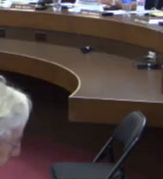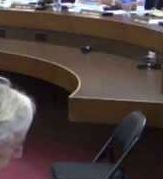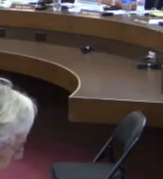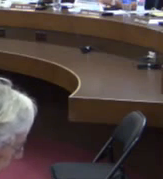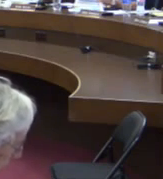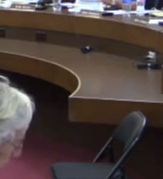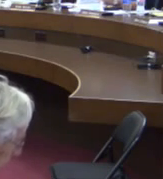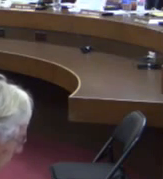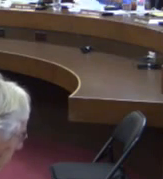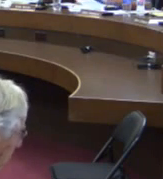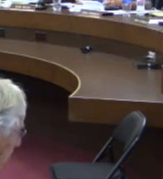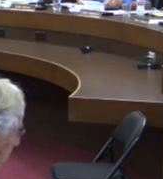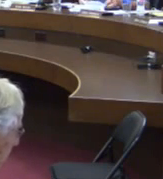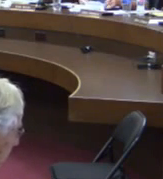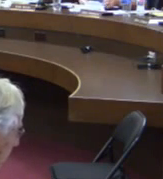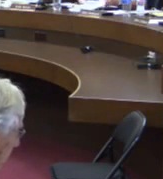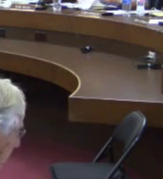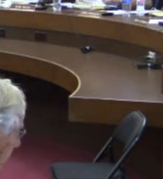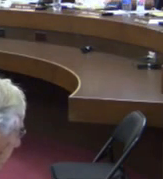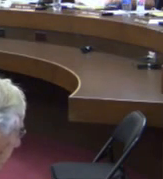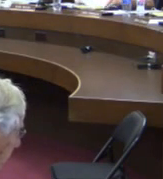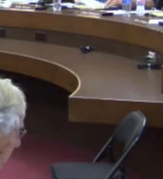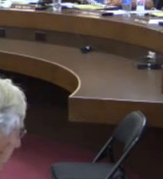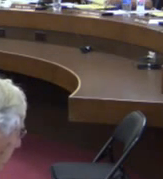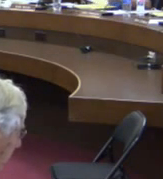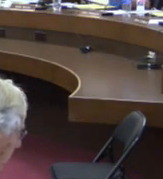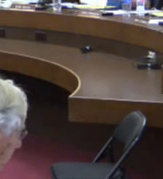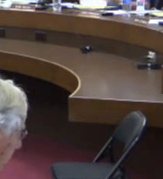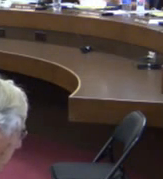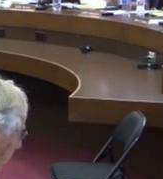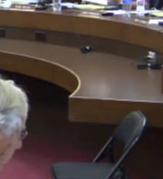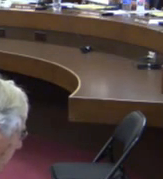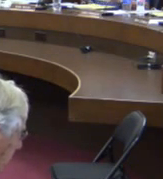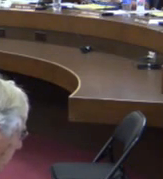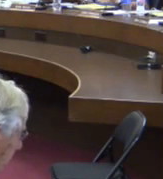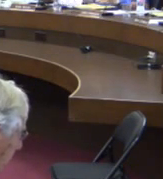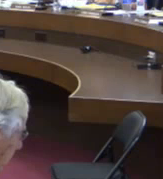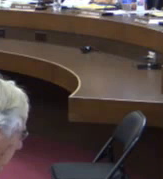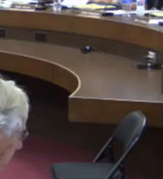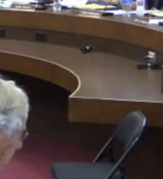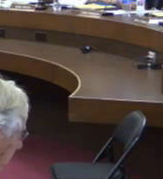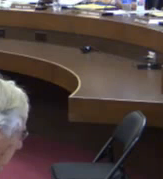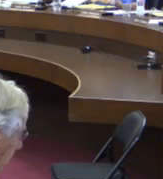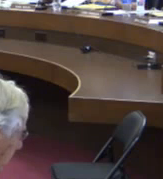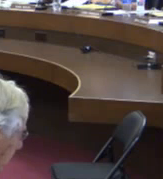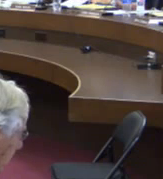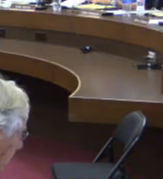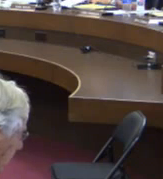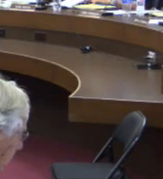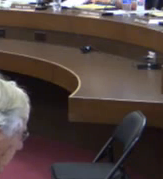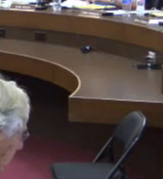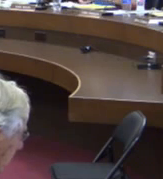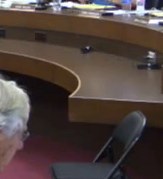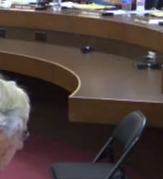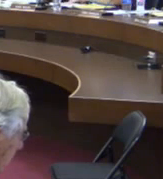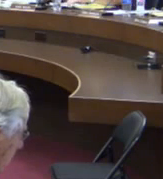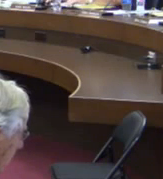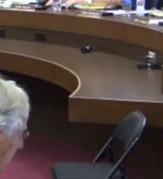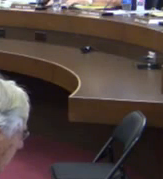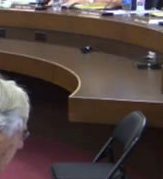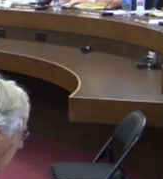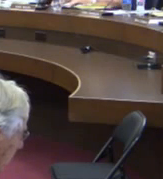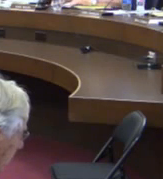that's done for question and comments. All right, you've managed to compress a lot of information